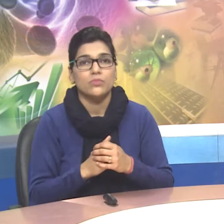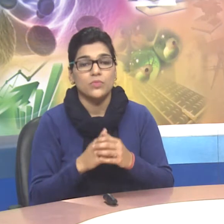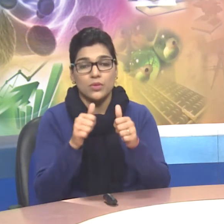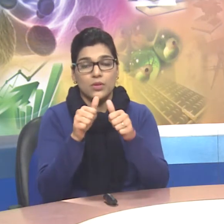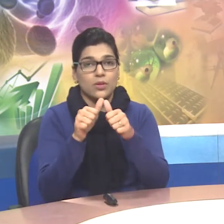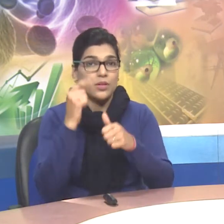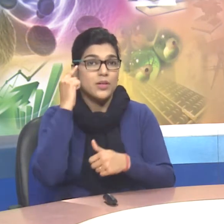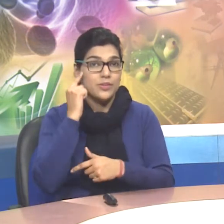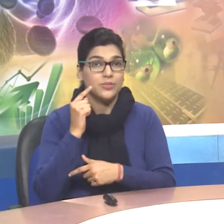Aradhana is a